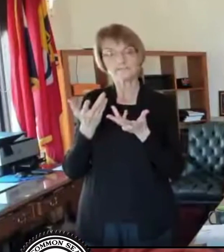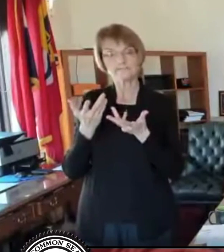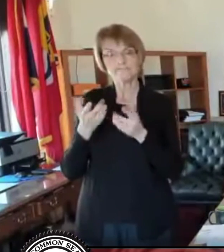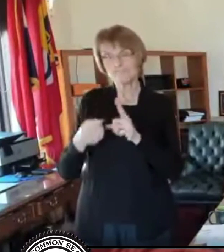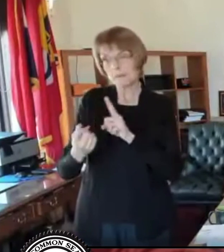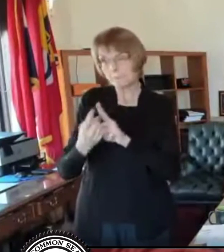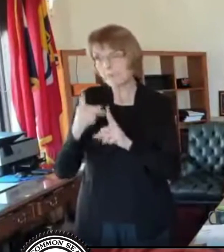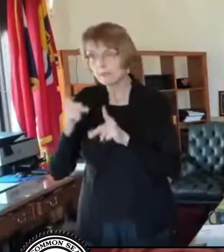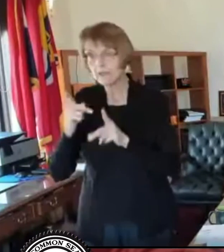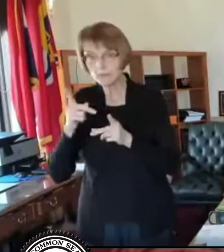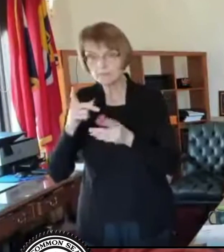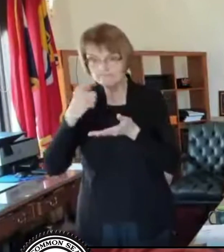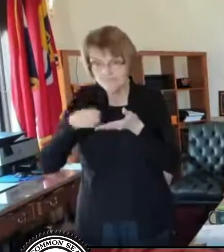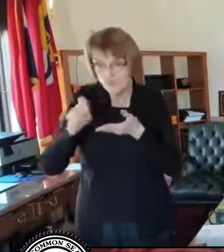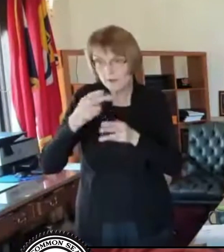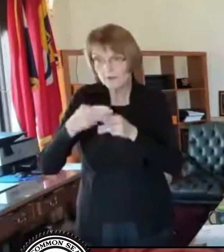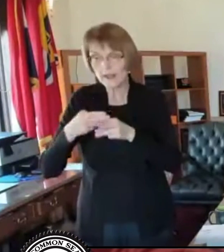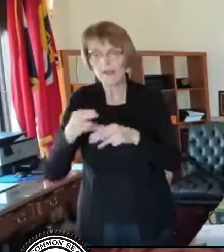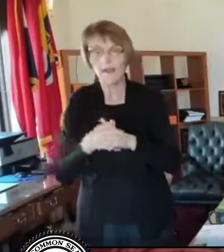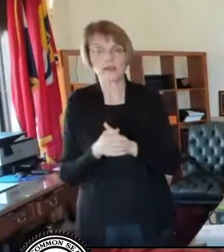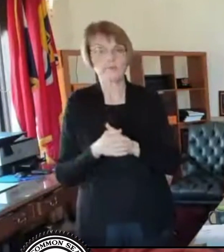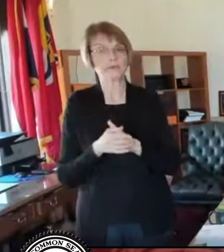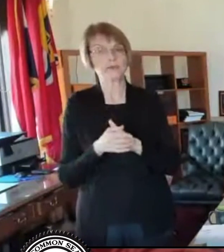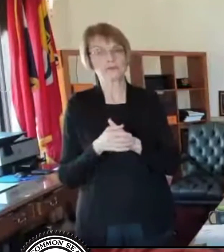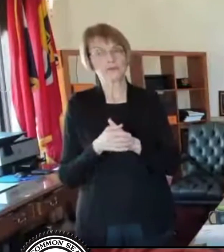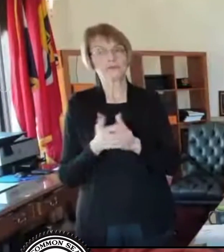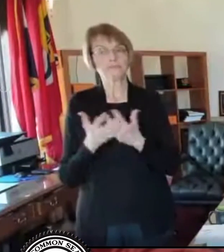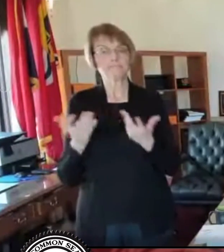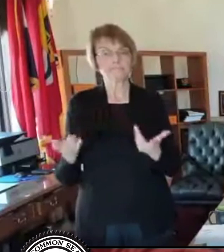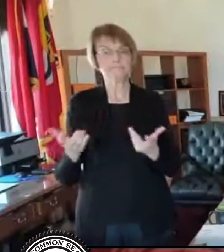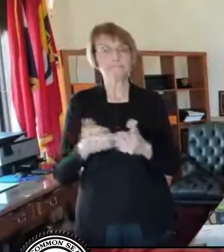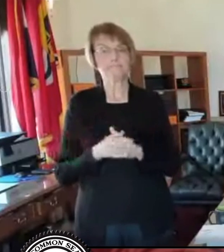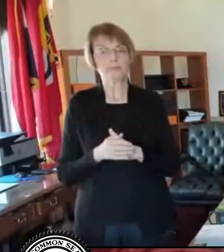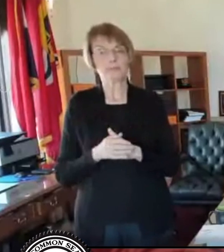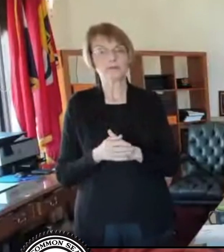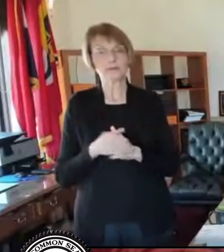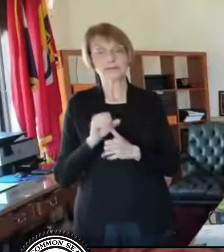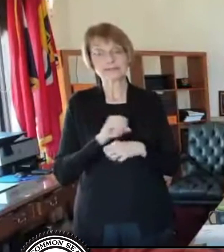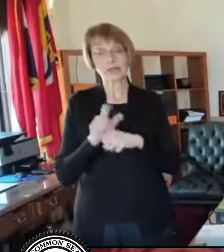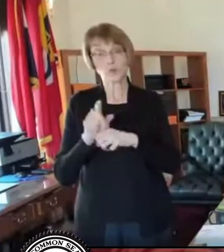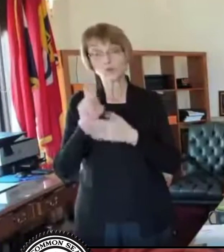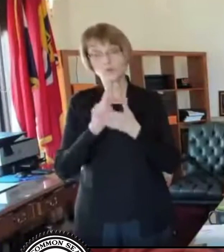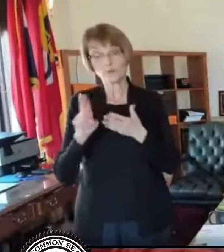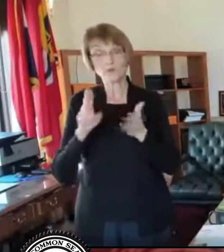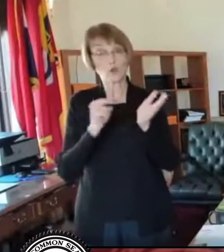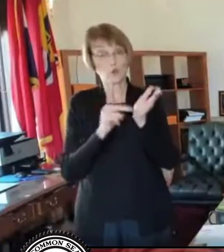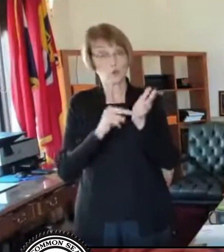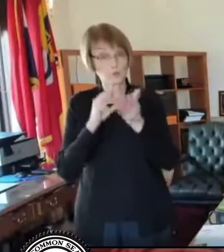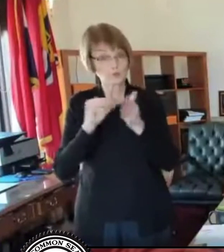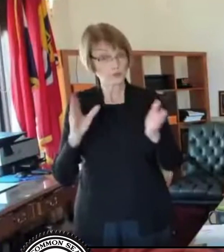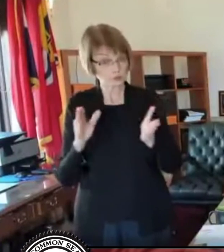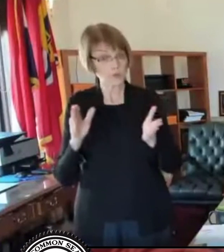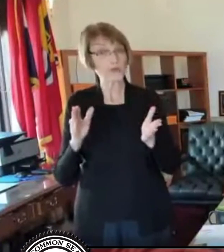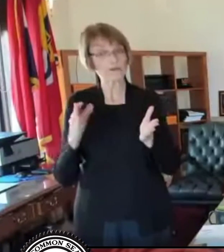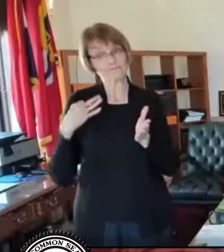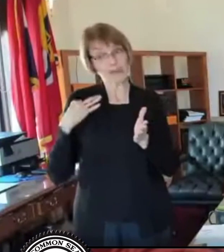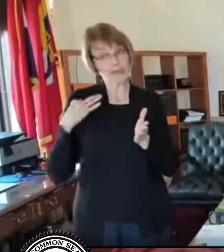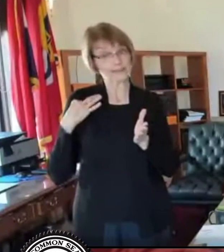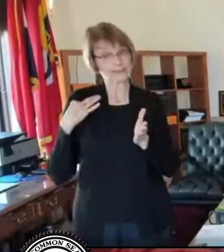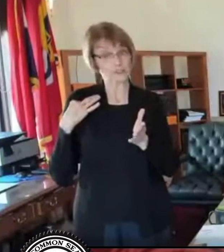soon-to-be police officers that are in the academy for both of those things. St. Louis University nursing students are there giving